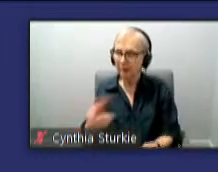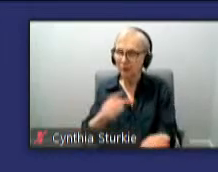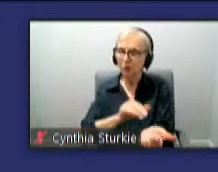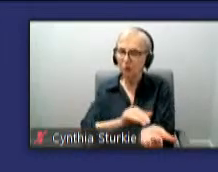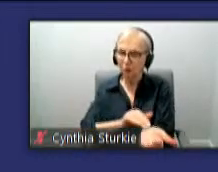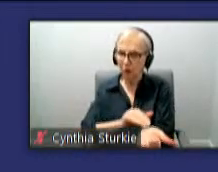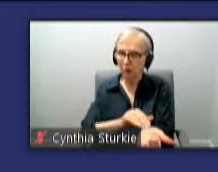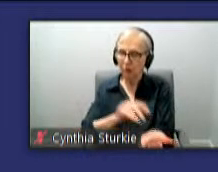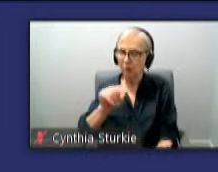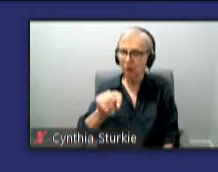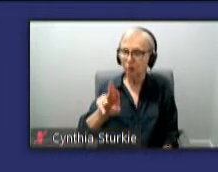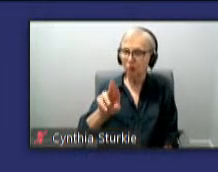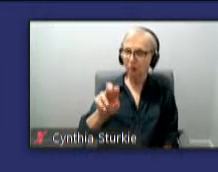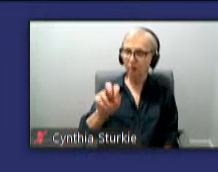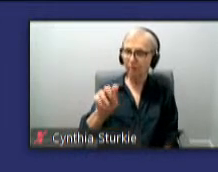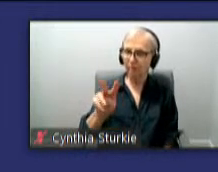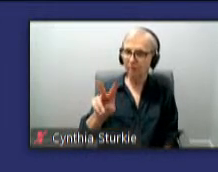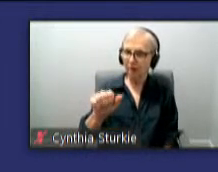that work.